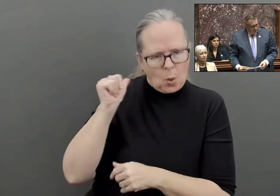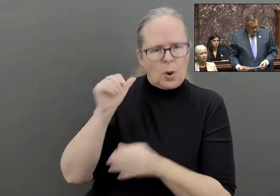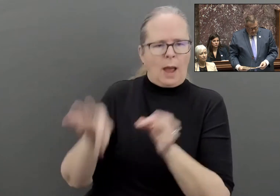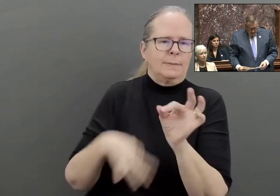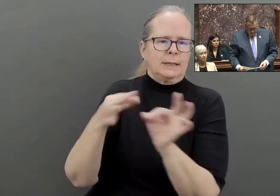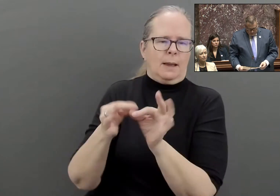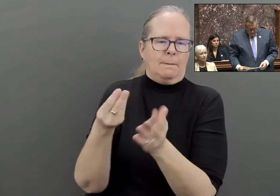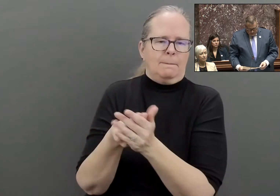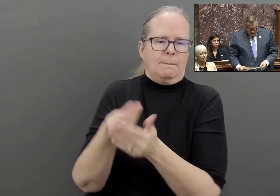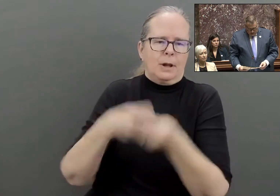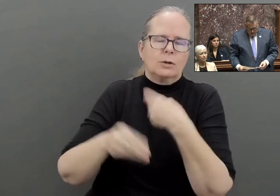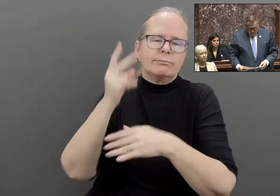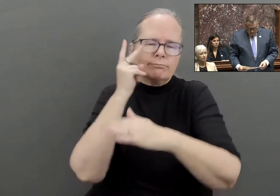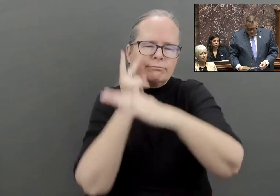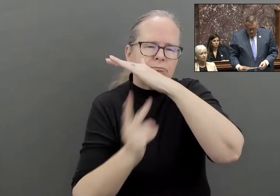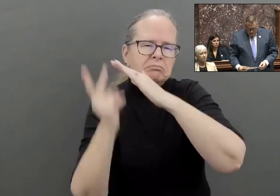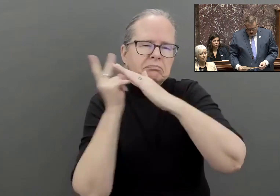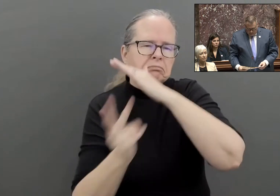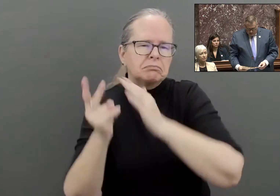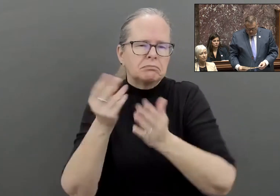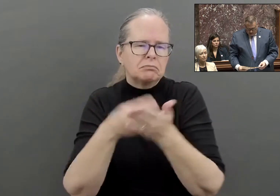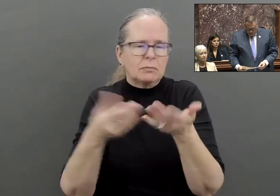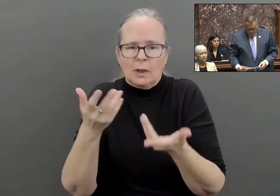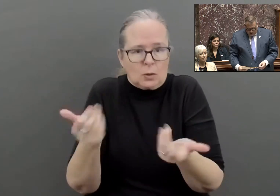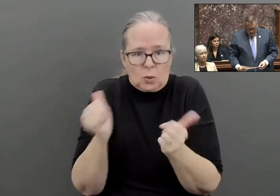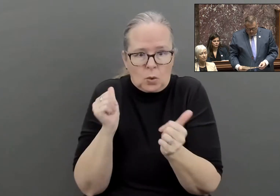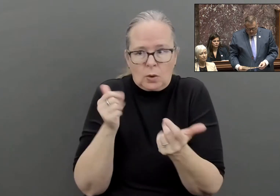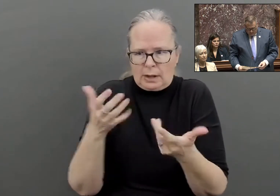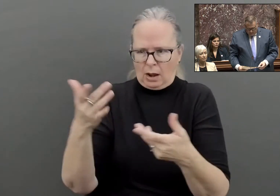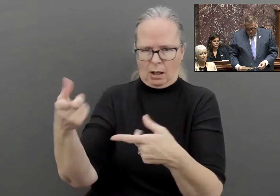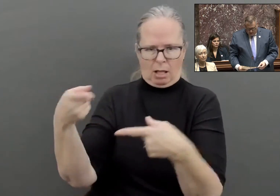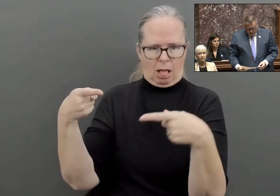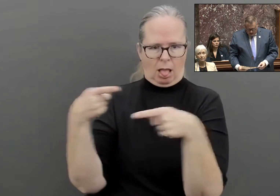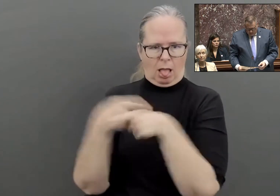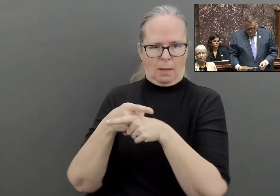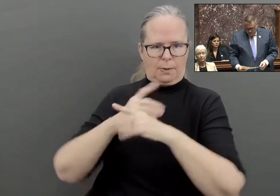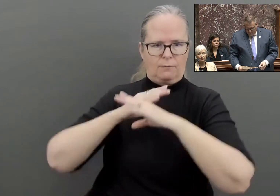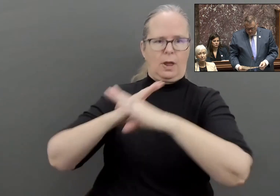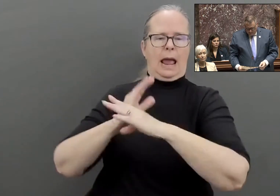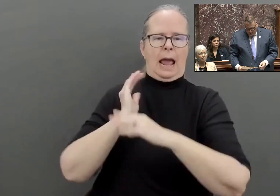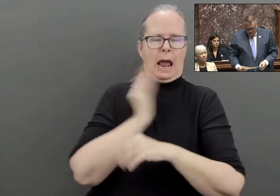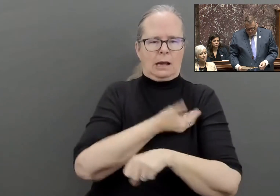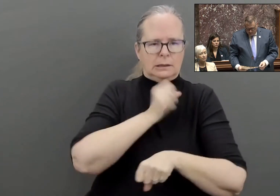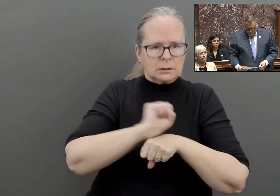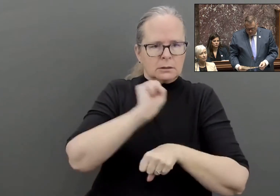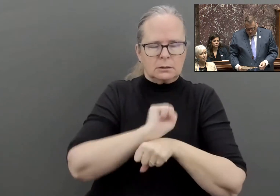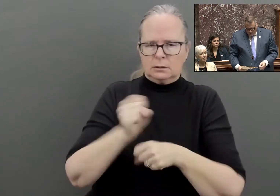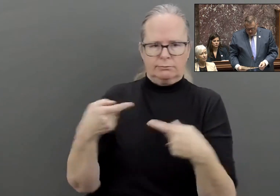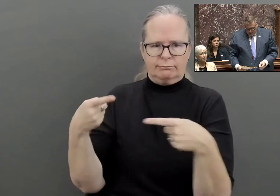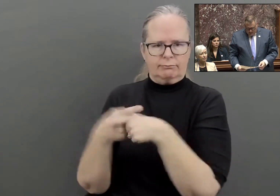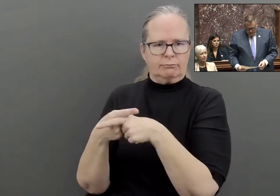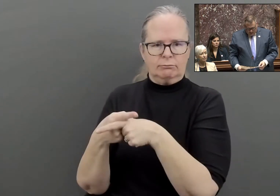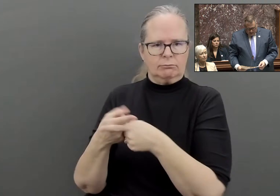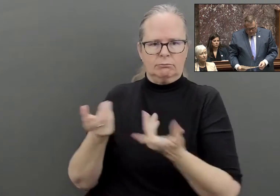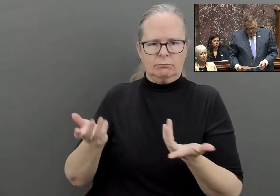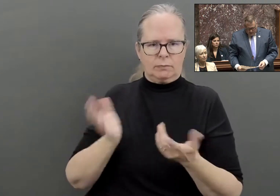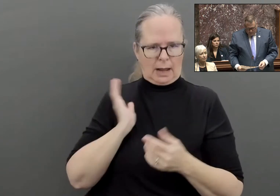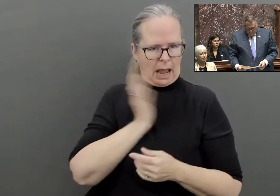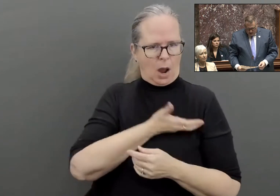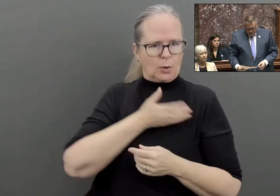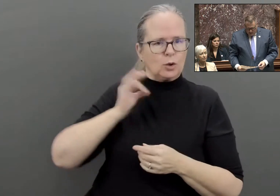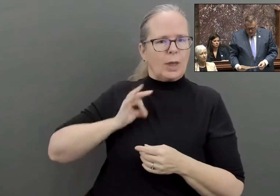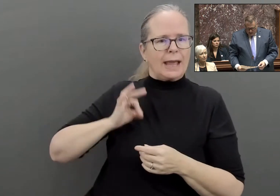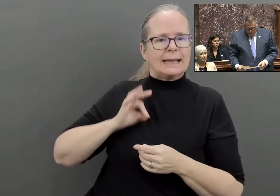at further risk. Mr. Speaker, one more example of inaccuracies from the Finance Minister is that the government